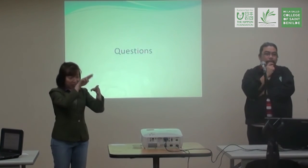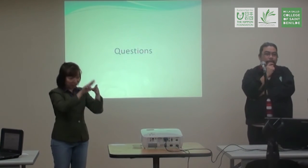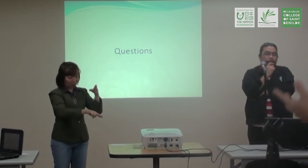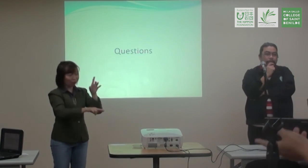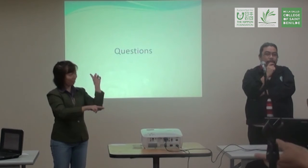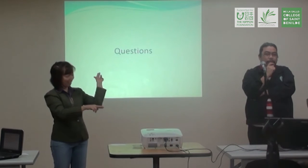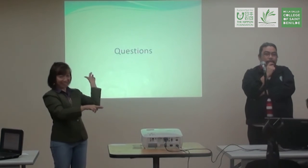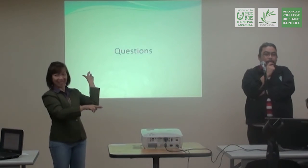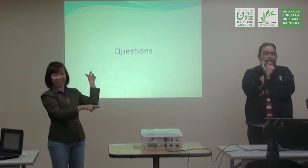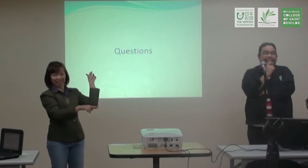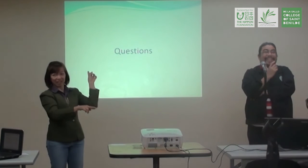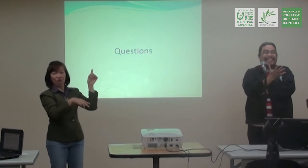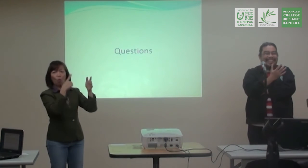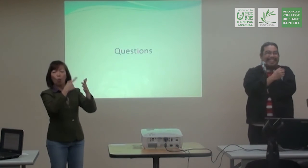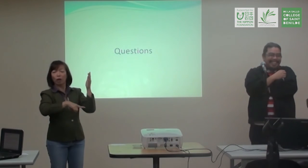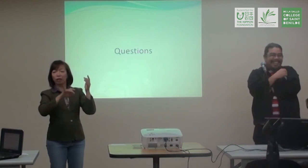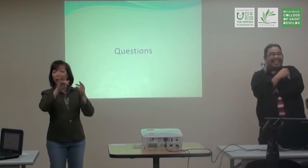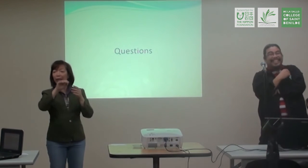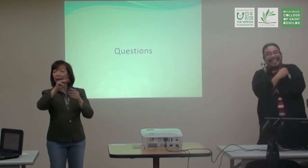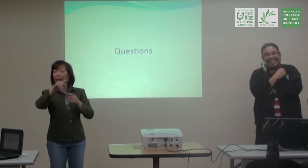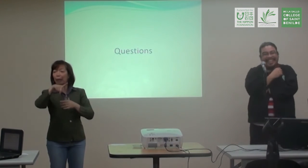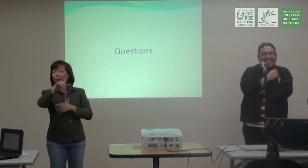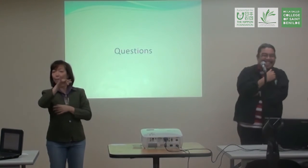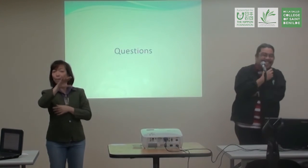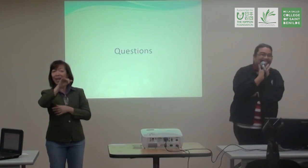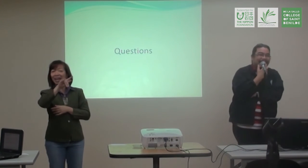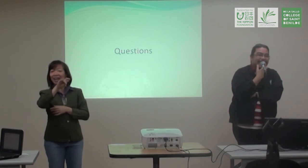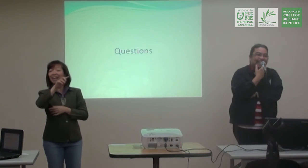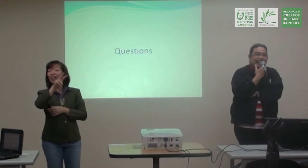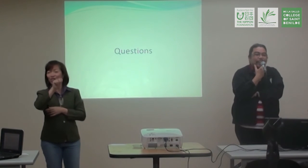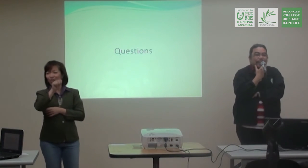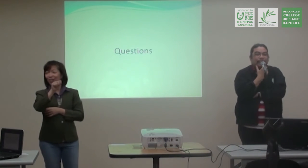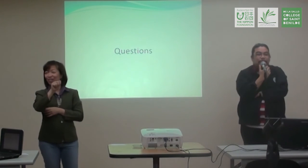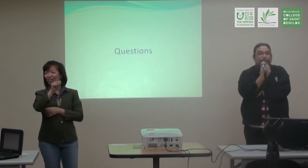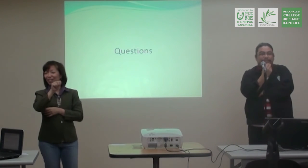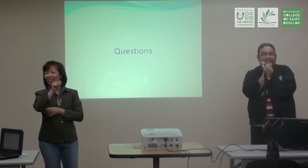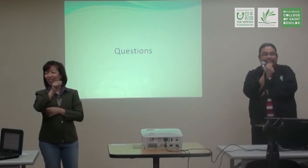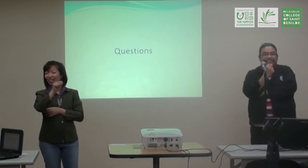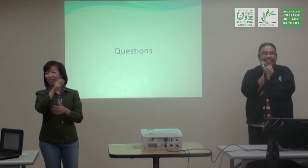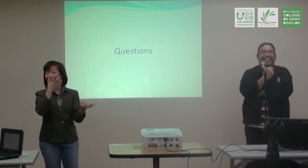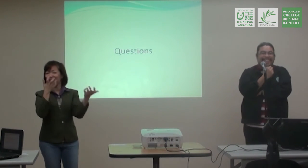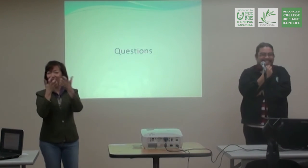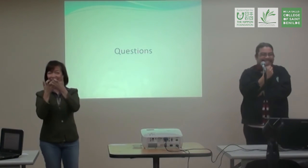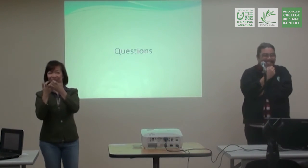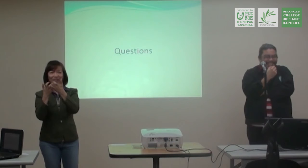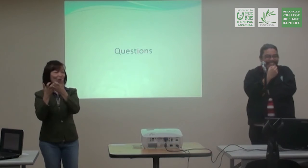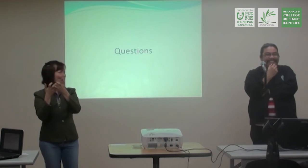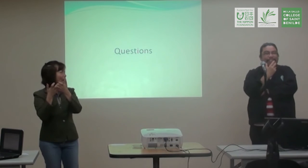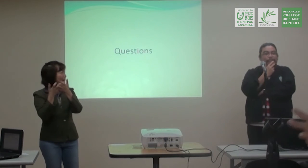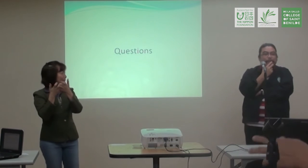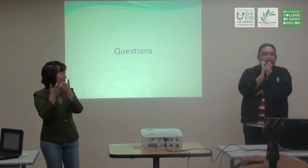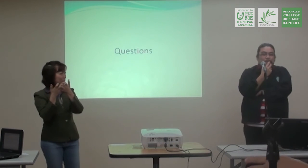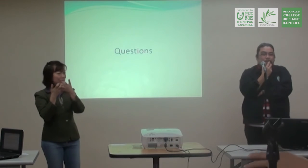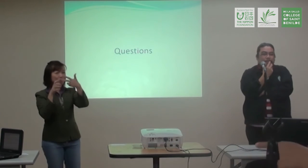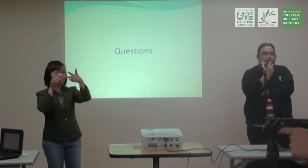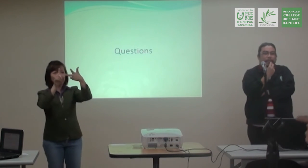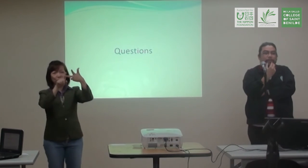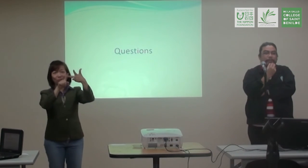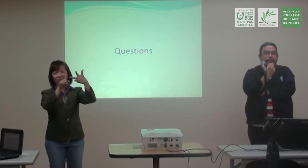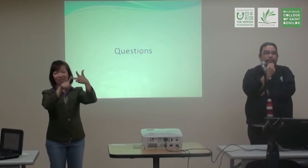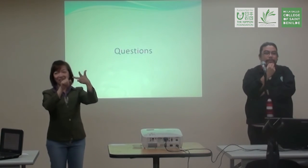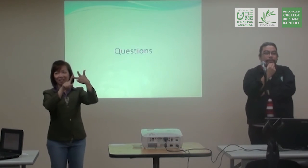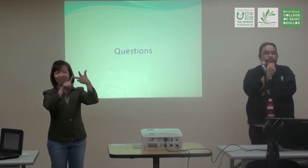the implication? Siyempre, nanganak na, no? Sorry. Gave birth to a third question. The third question now